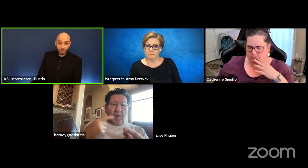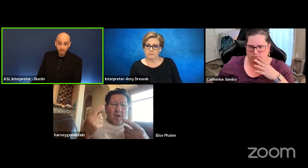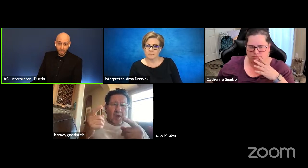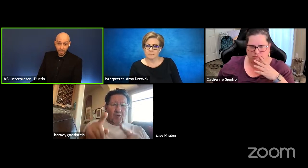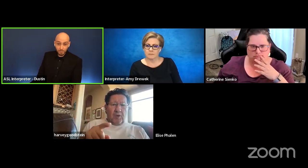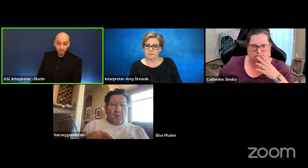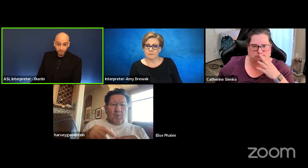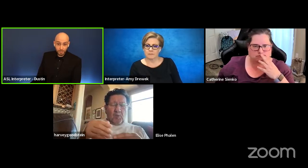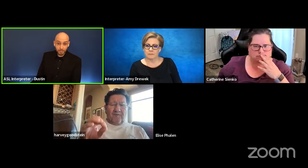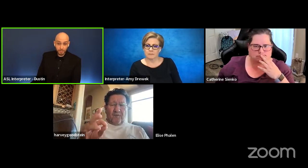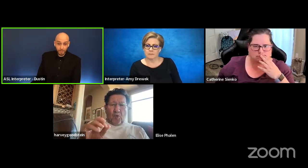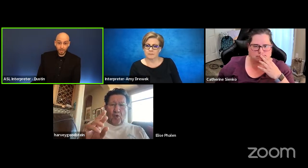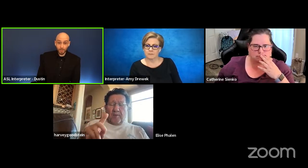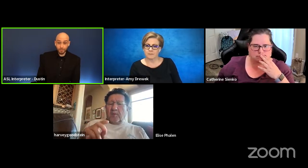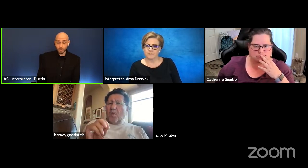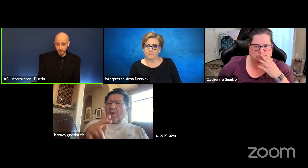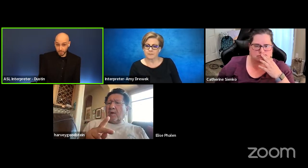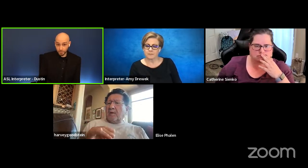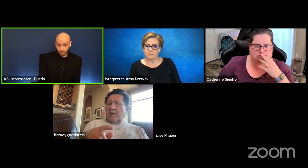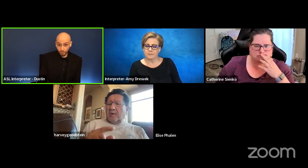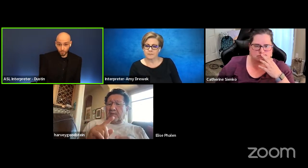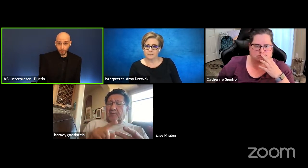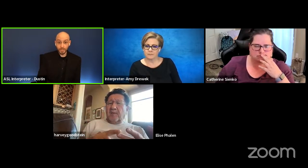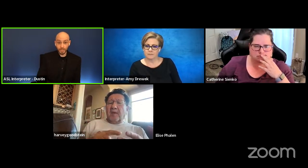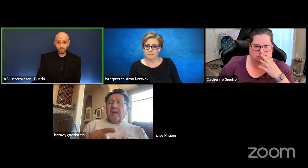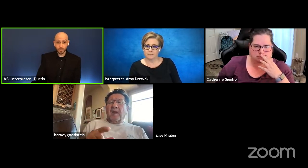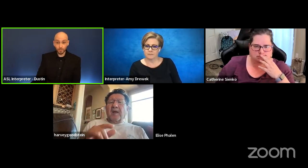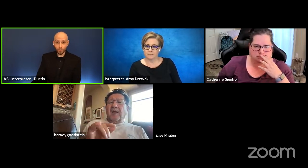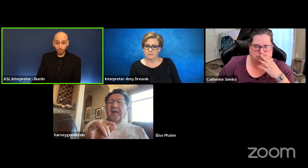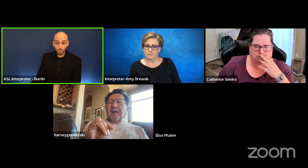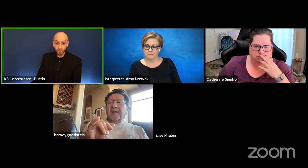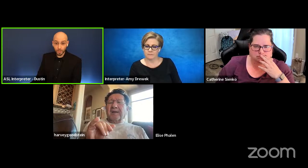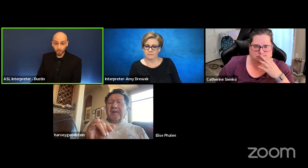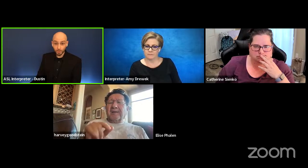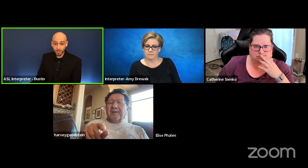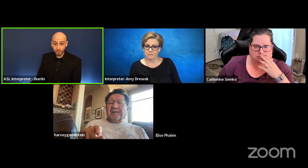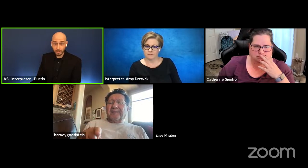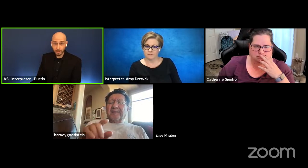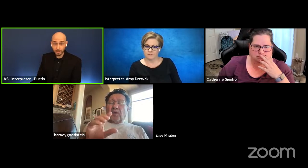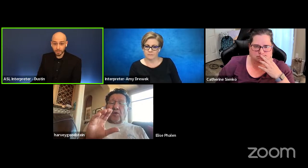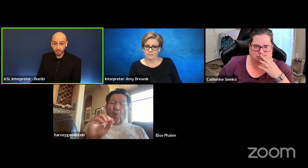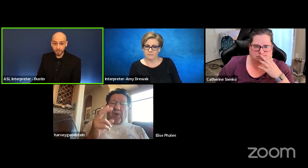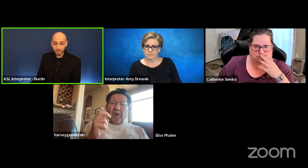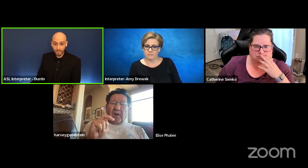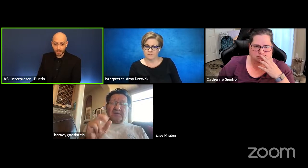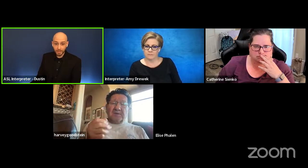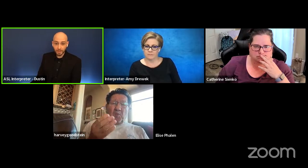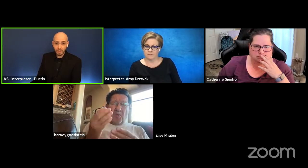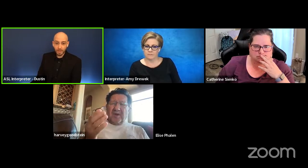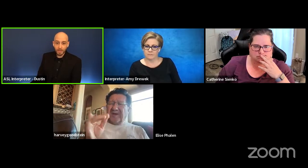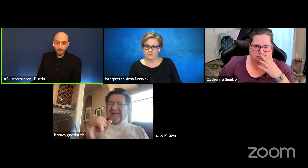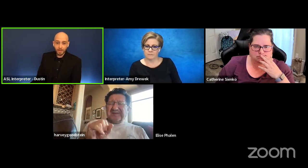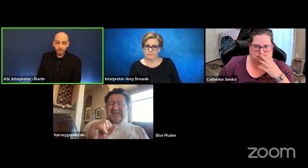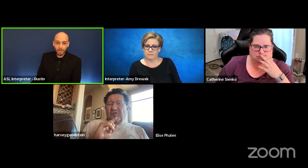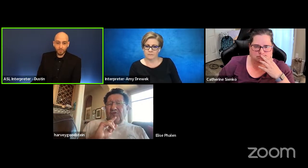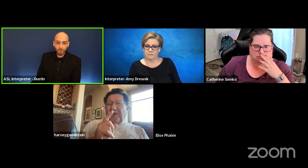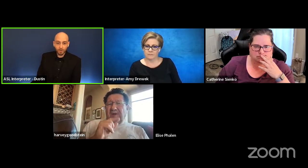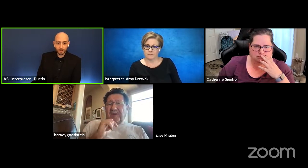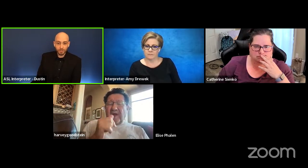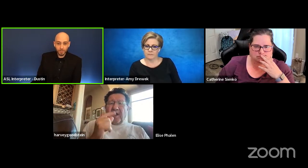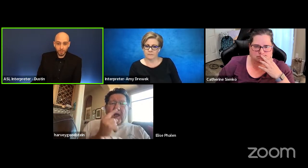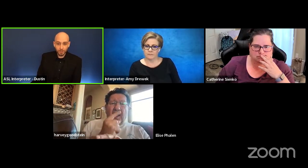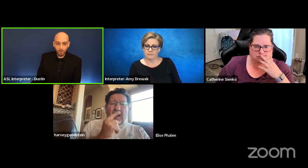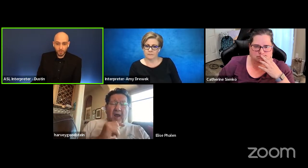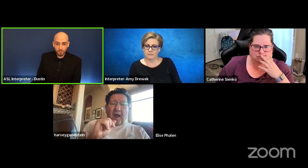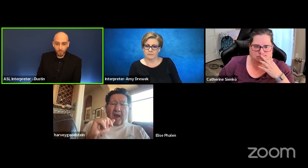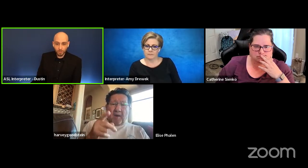as Elise Phelan has mentioned, and we've agreed to move forward, that's what we will be doing today. In